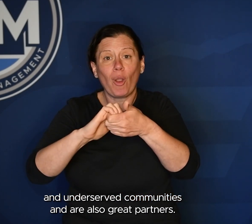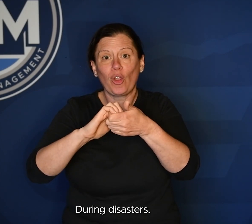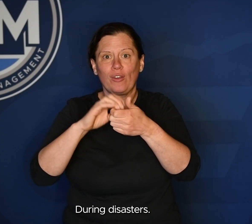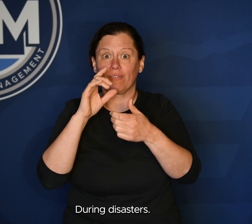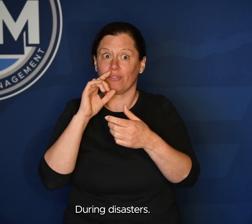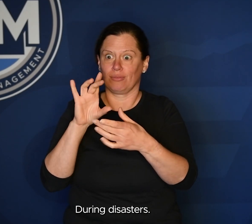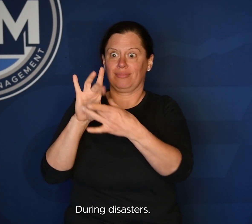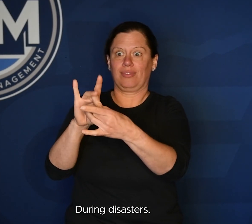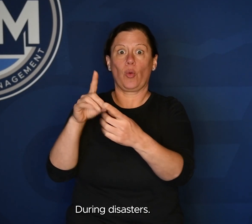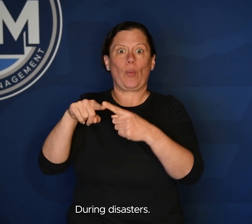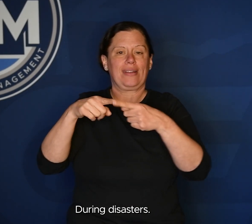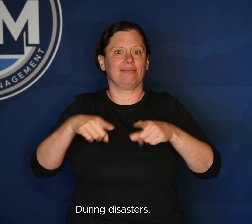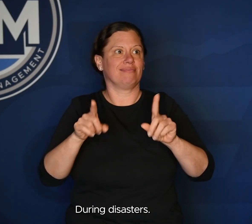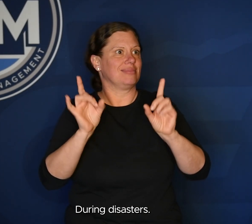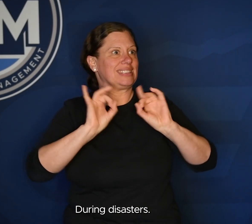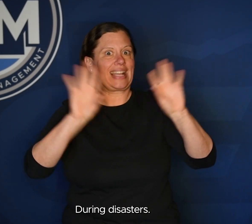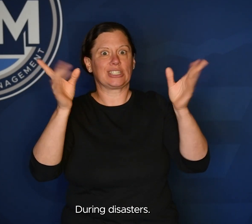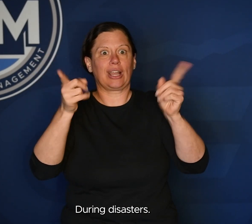during disasters.